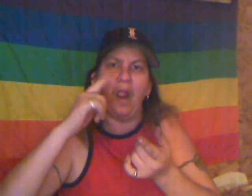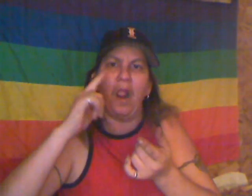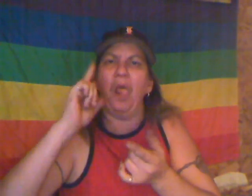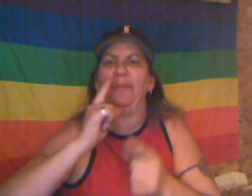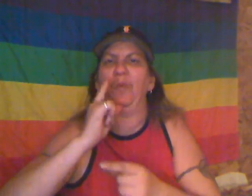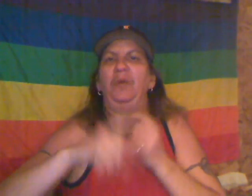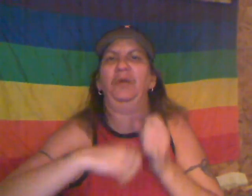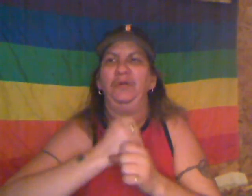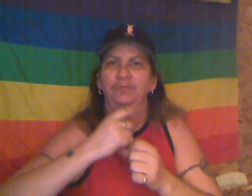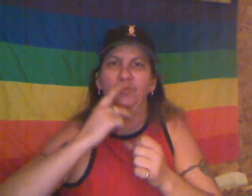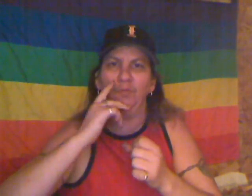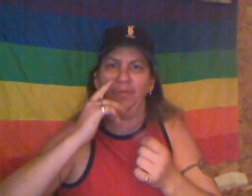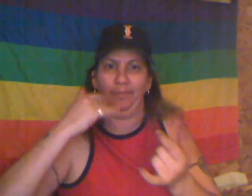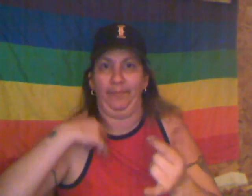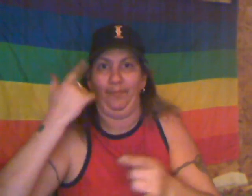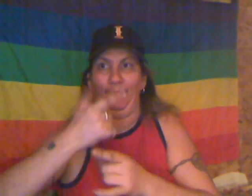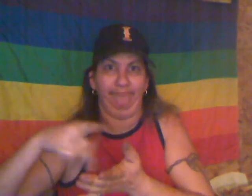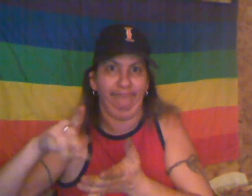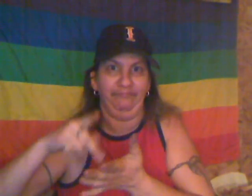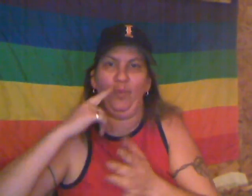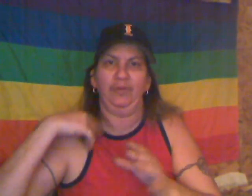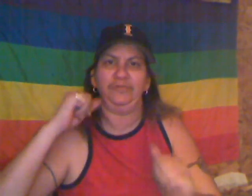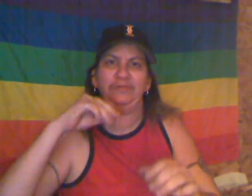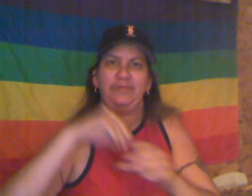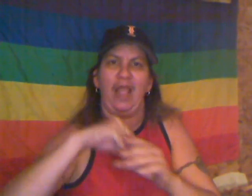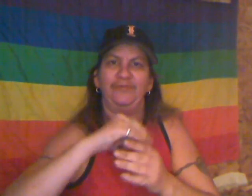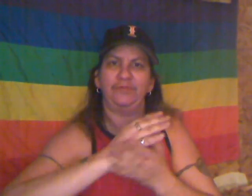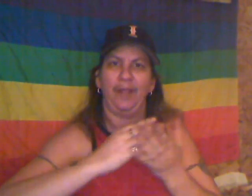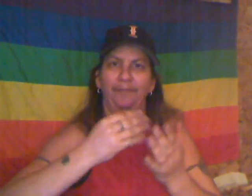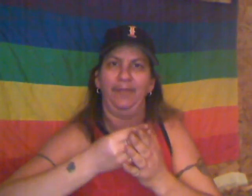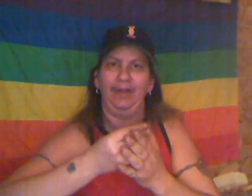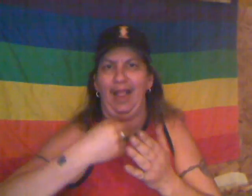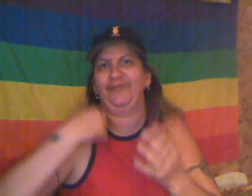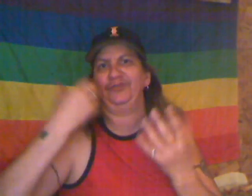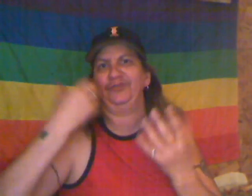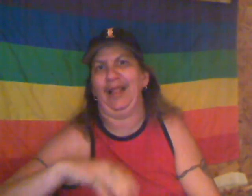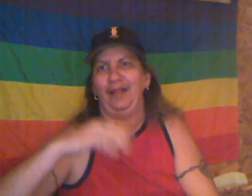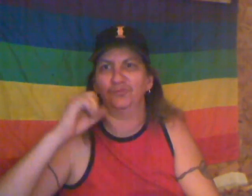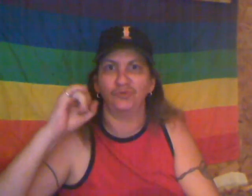and out of this region of the atmosphere and the dynamics that result from the energy in